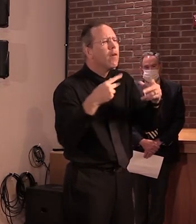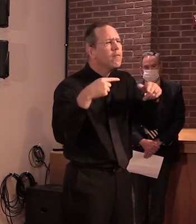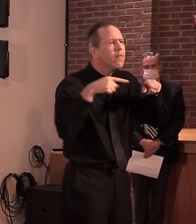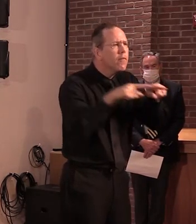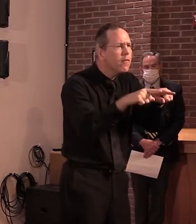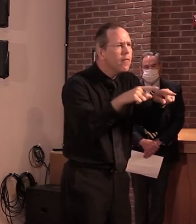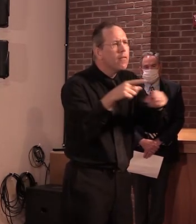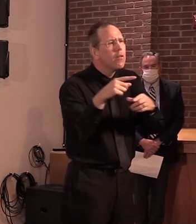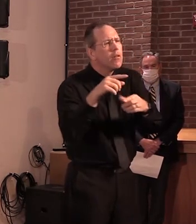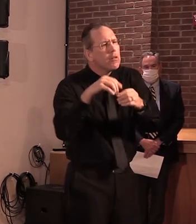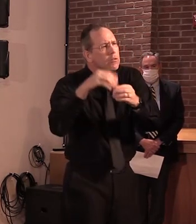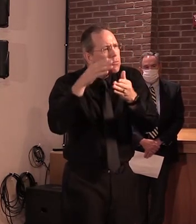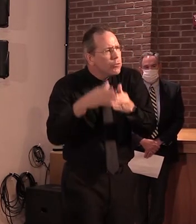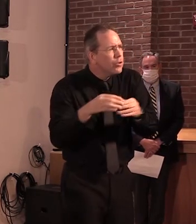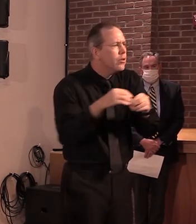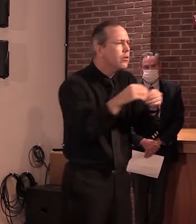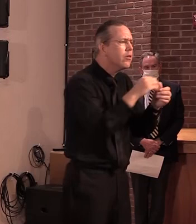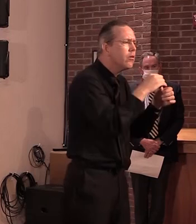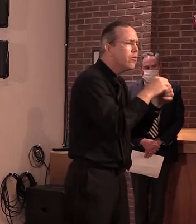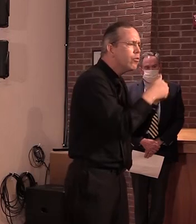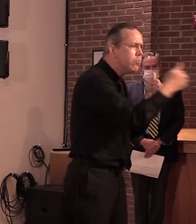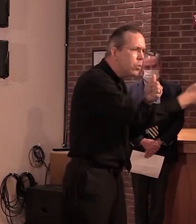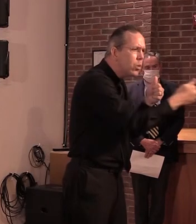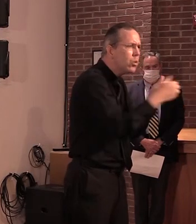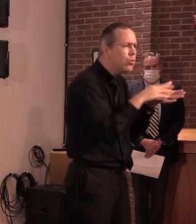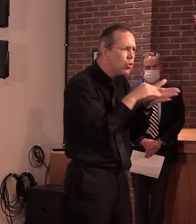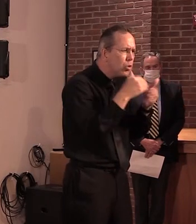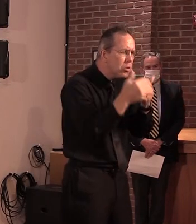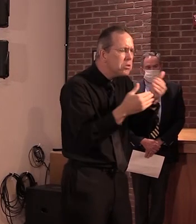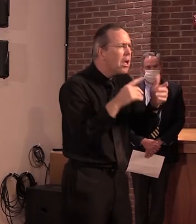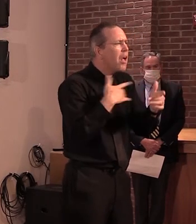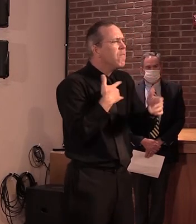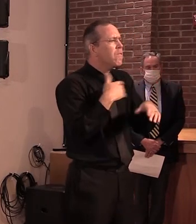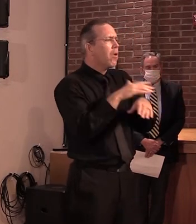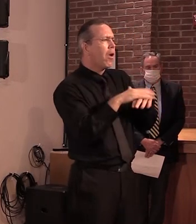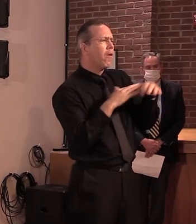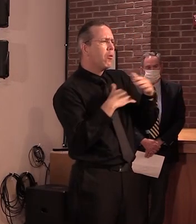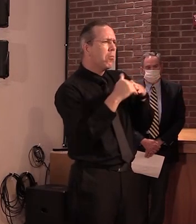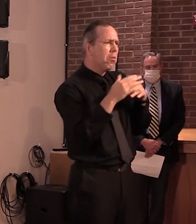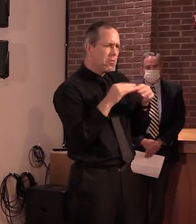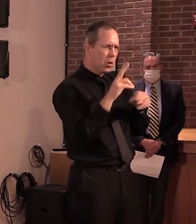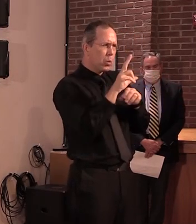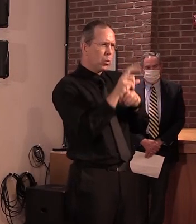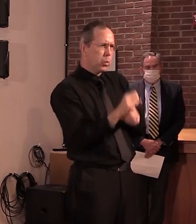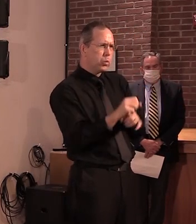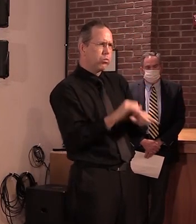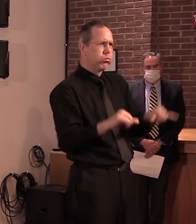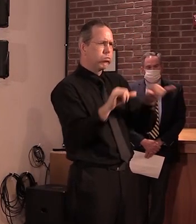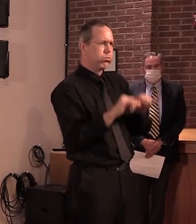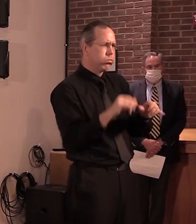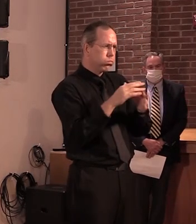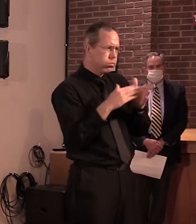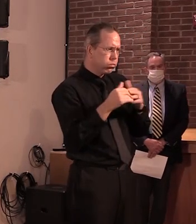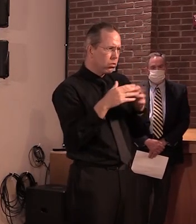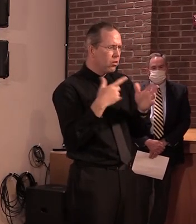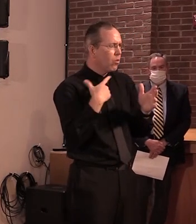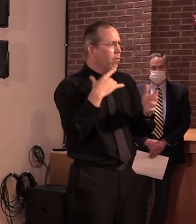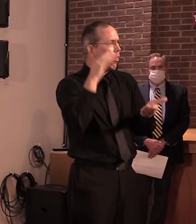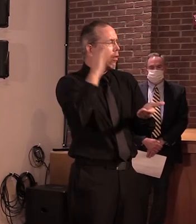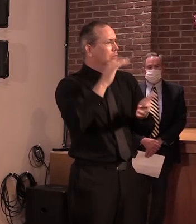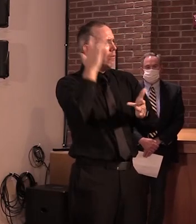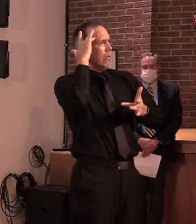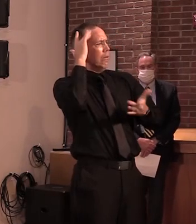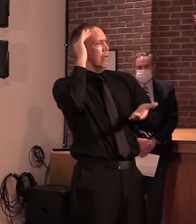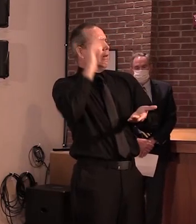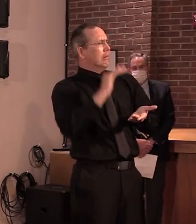staff and parents time to test the waters and work through some of the stress and anxiety that exists in a situation like this,